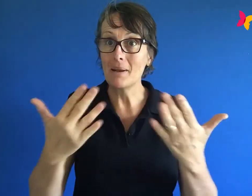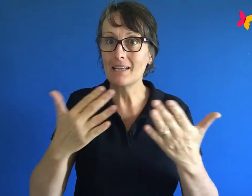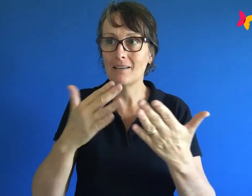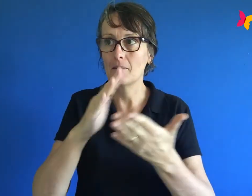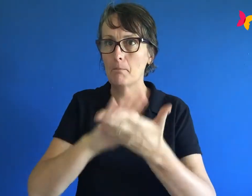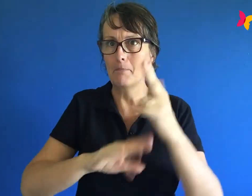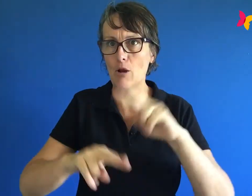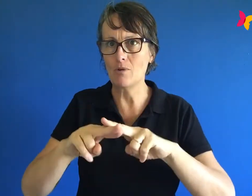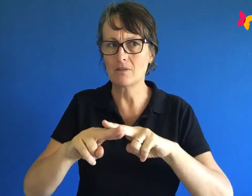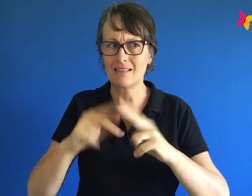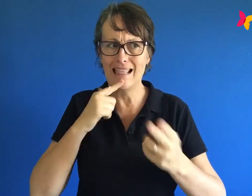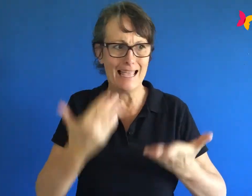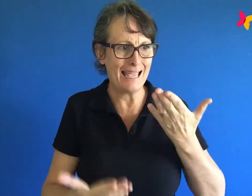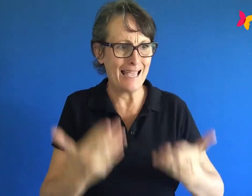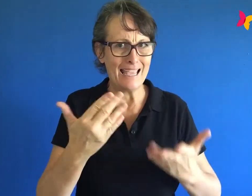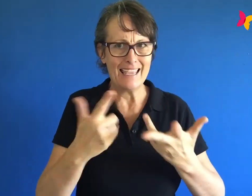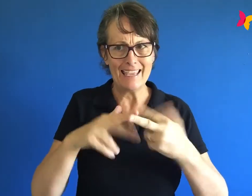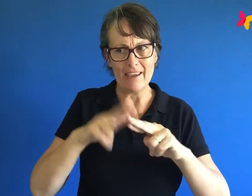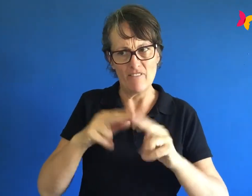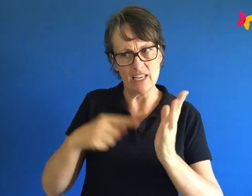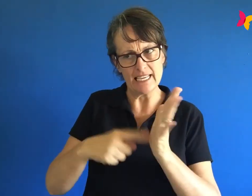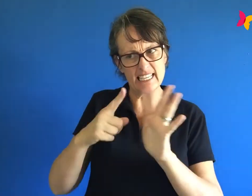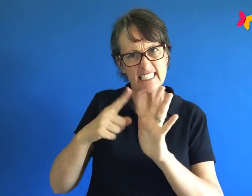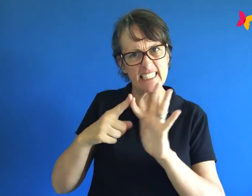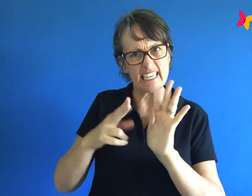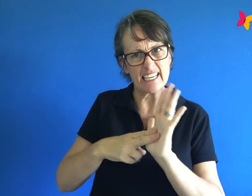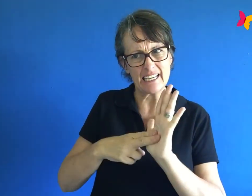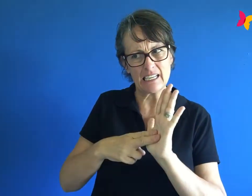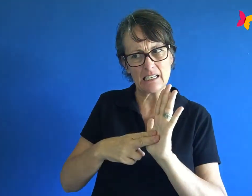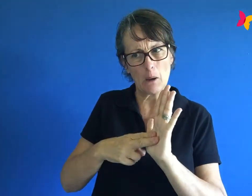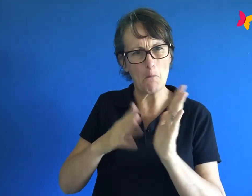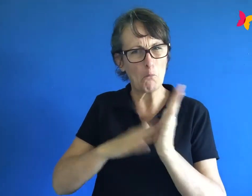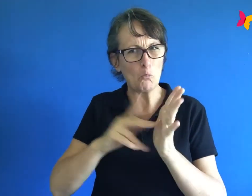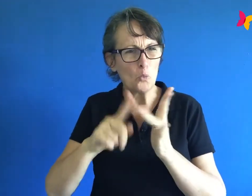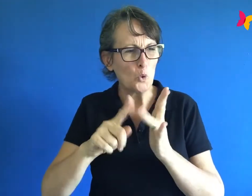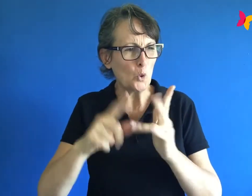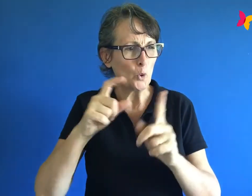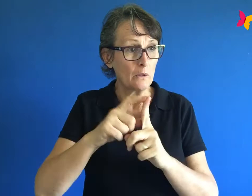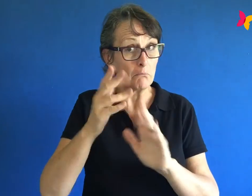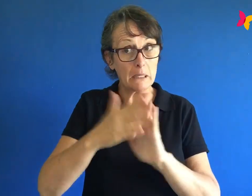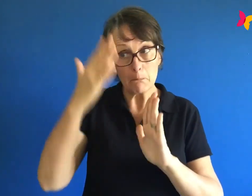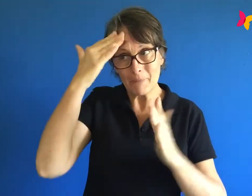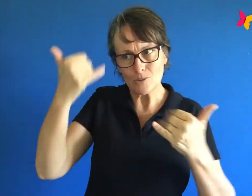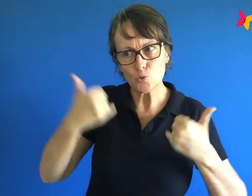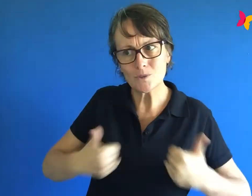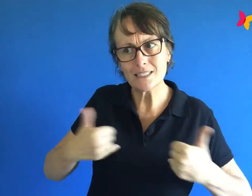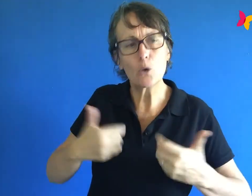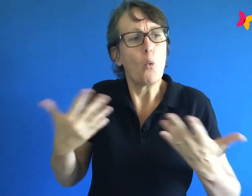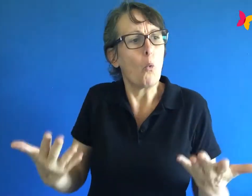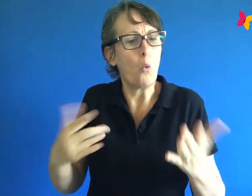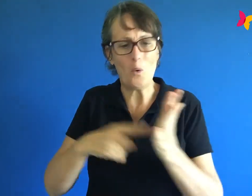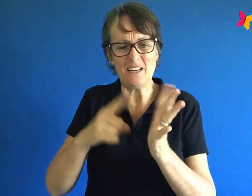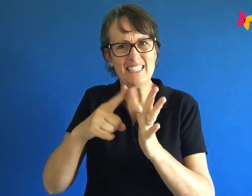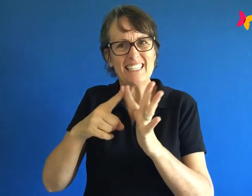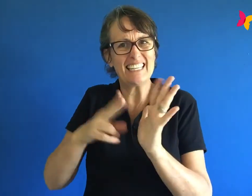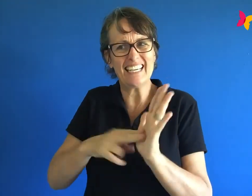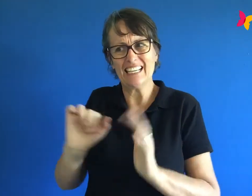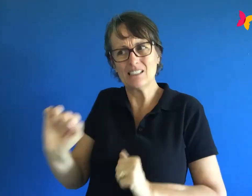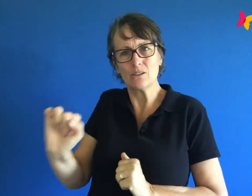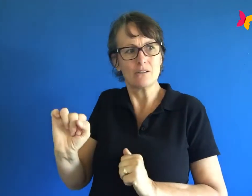differentiate between sort of normal preteen angst. And when we're talking about a possible mental health issue here, so how, if you're in that position as a